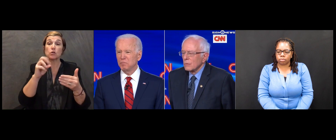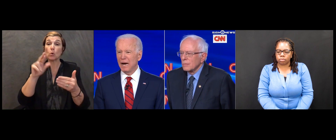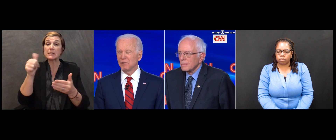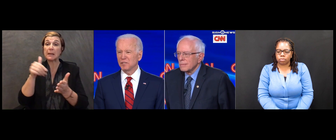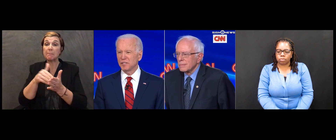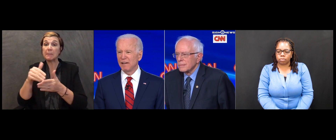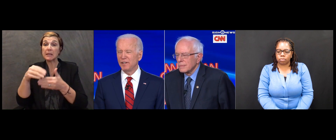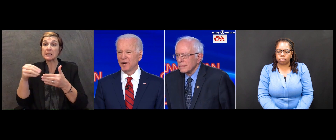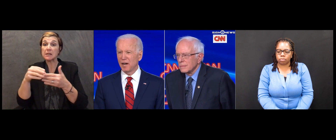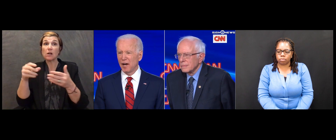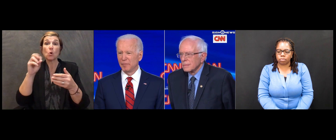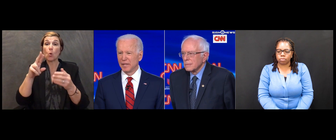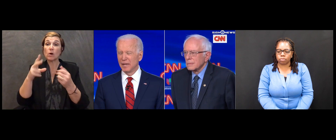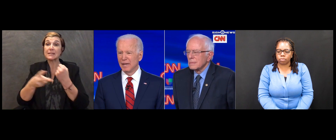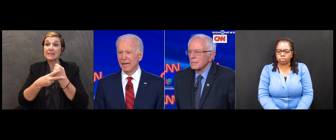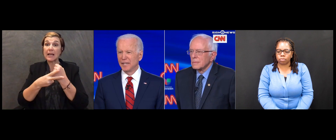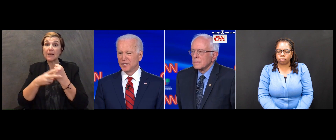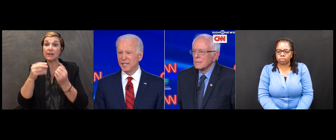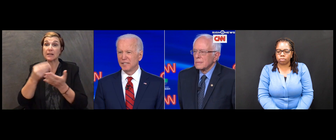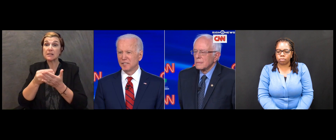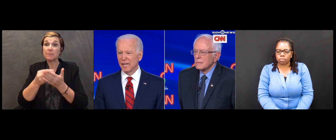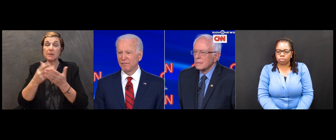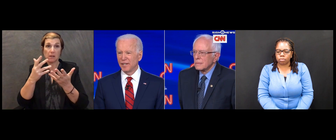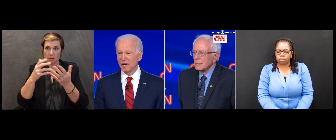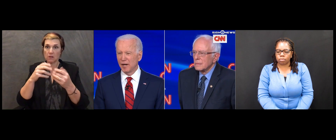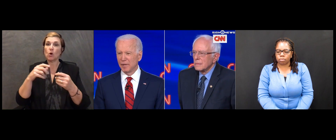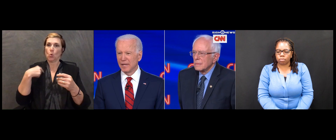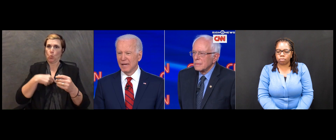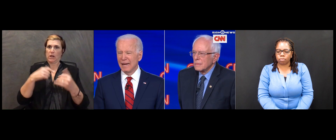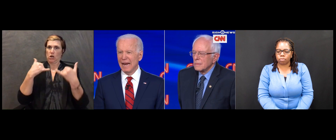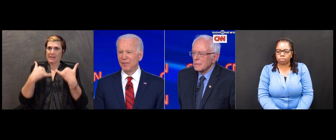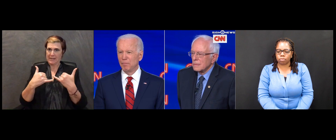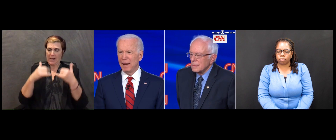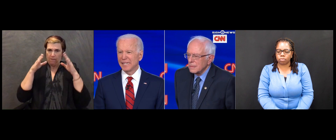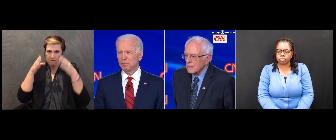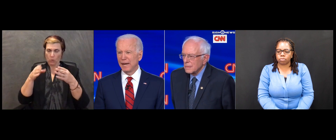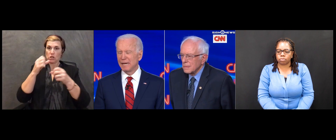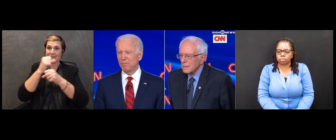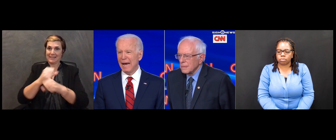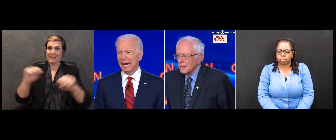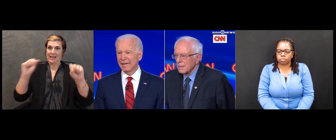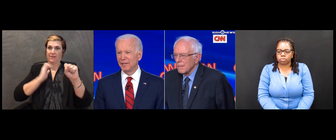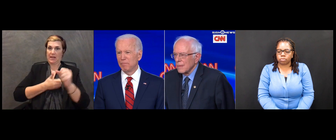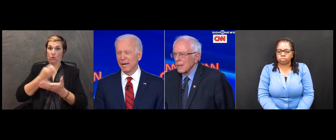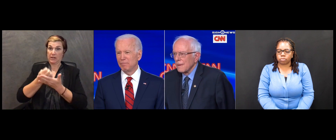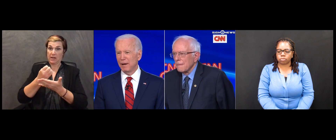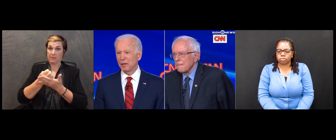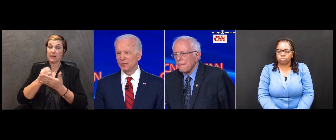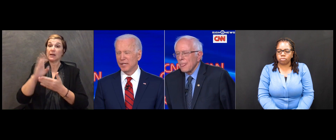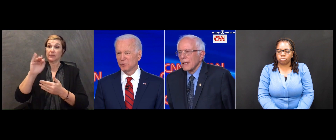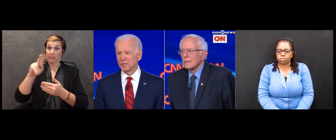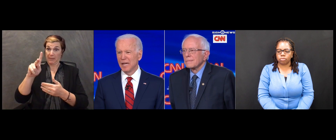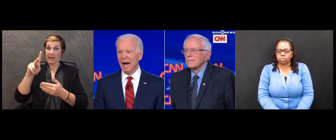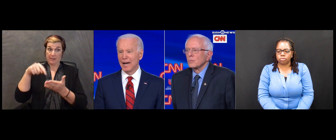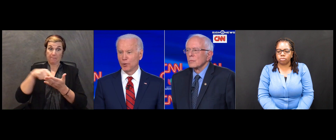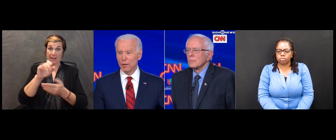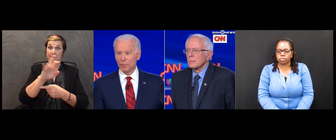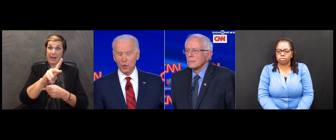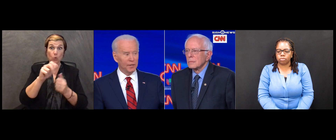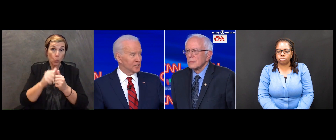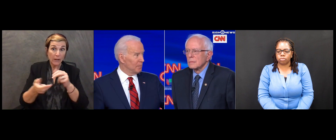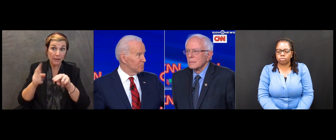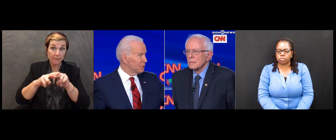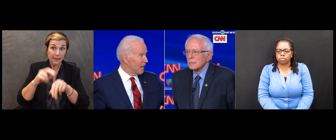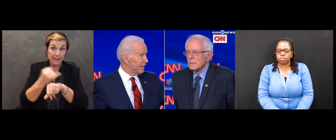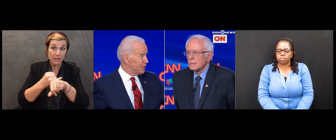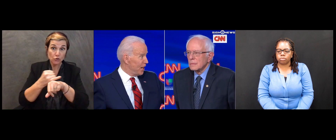This was about saving an economy, and it did save the economy. And the banks paid back, and they paid back with interest. I agree with